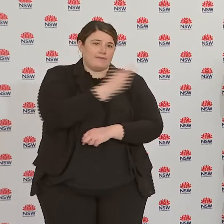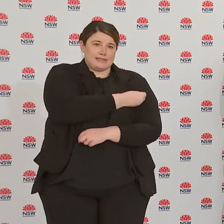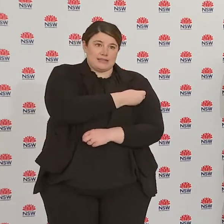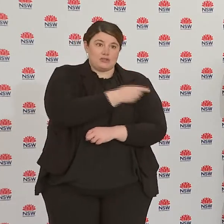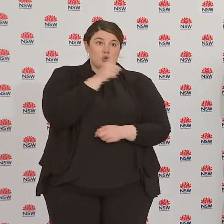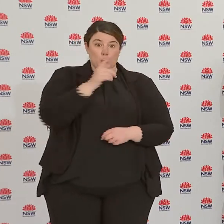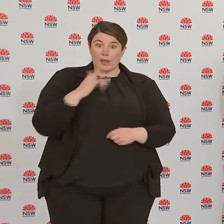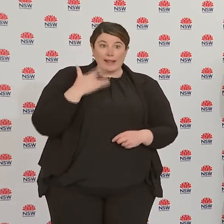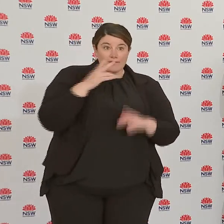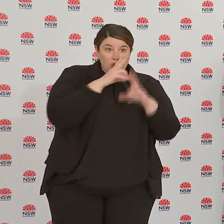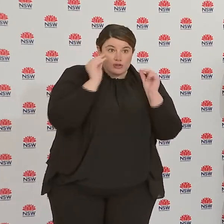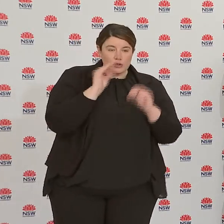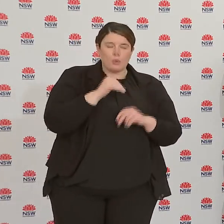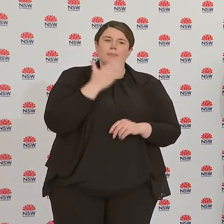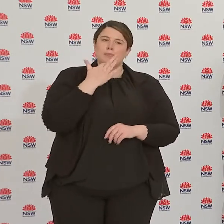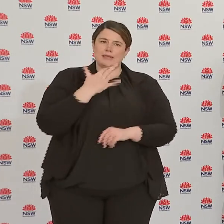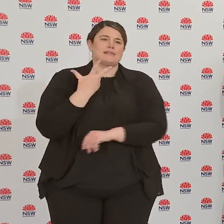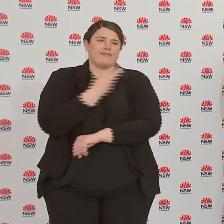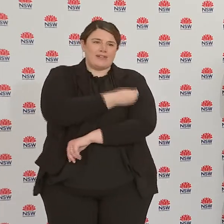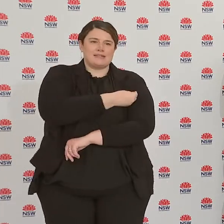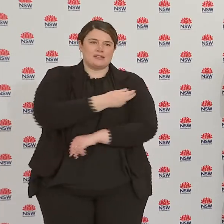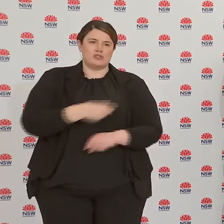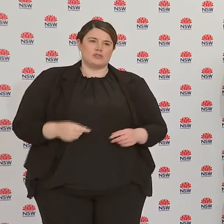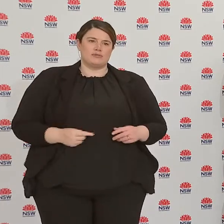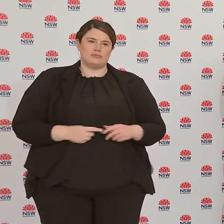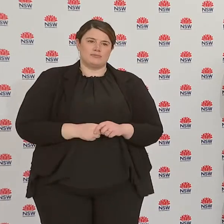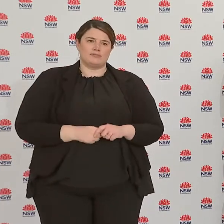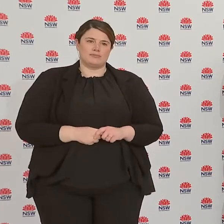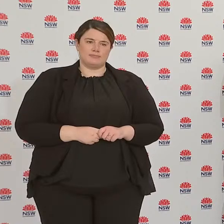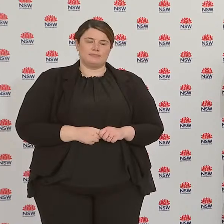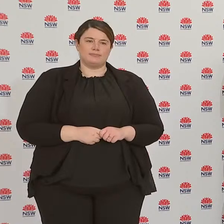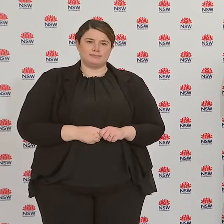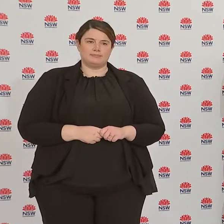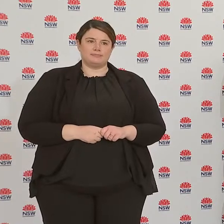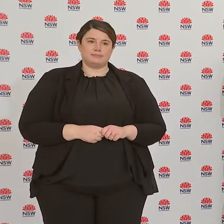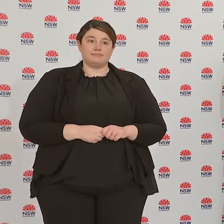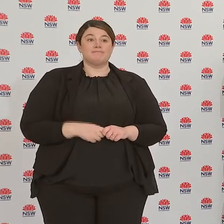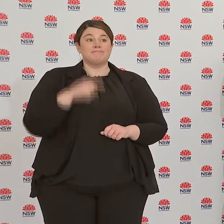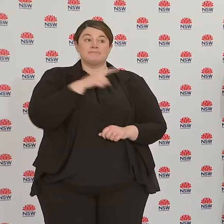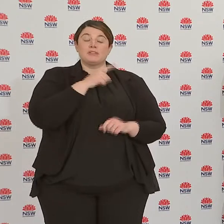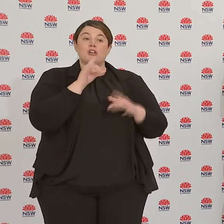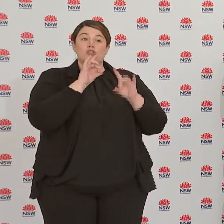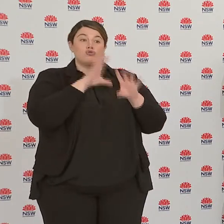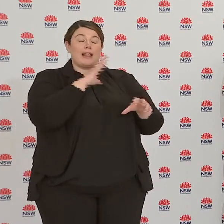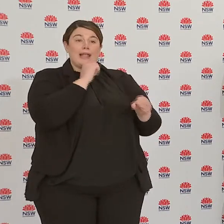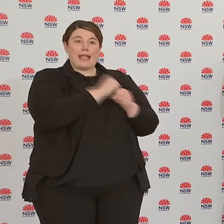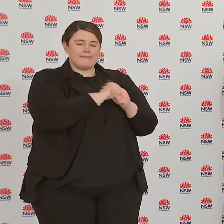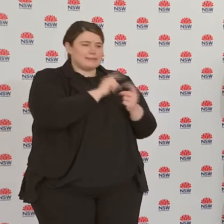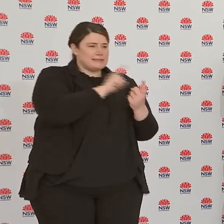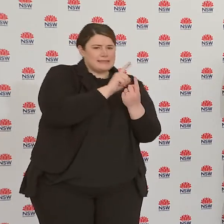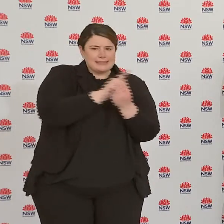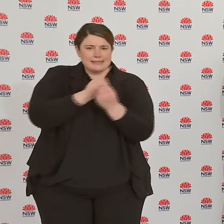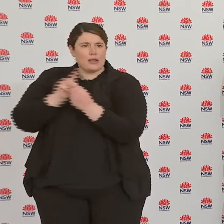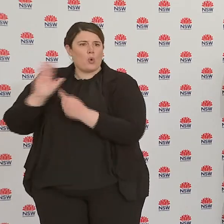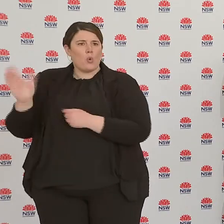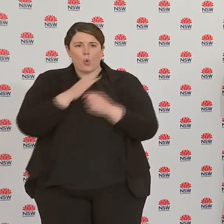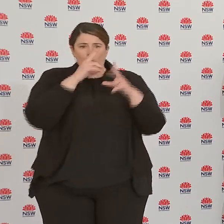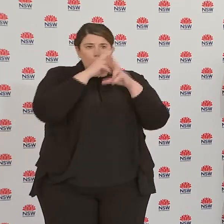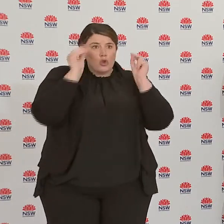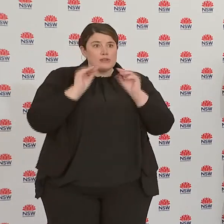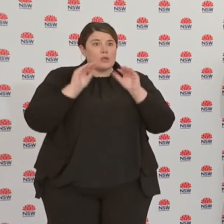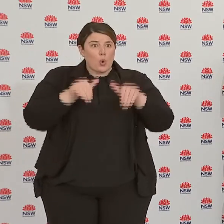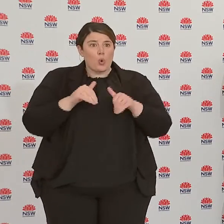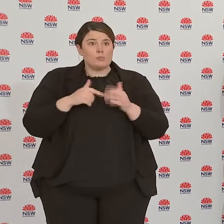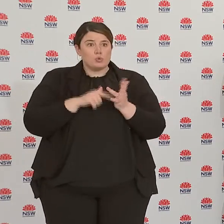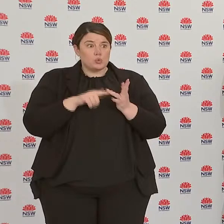additional opportunities. As I understand, the Commonwealth is going back into those facilities and is also working with general practitioners to offer vaccines